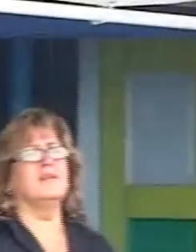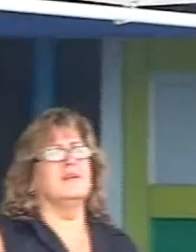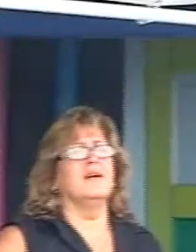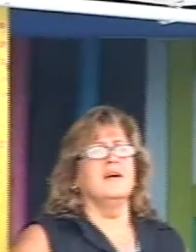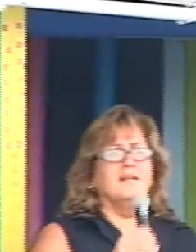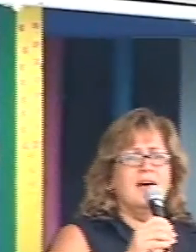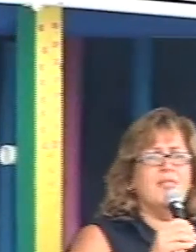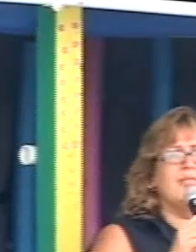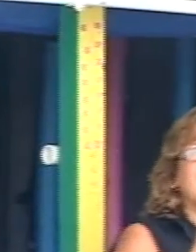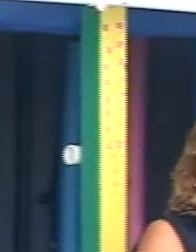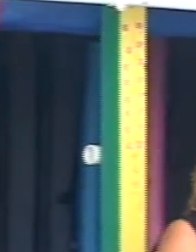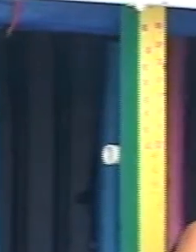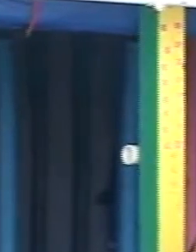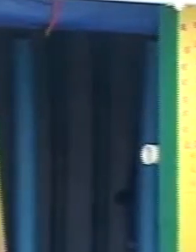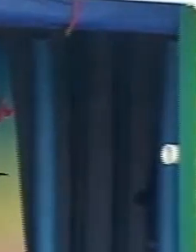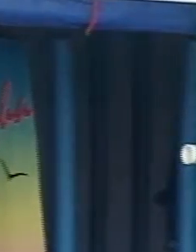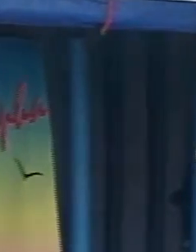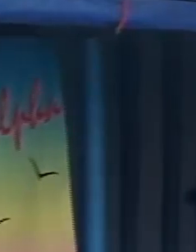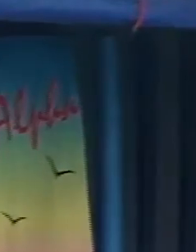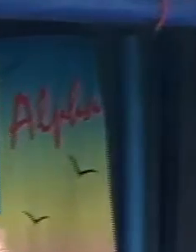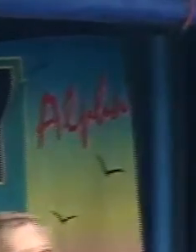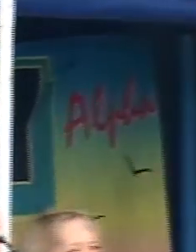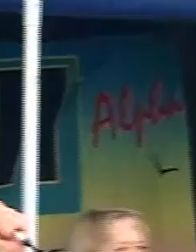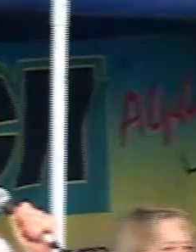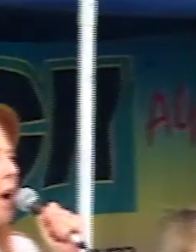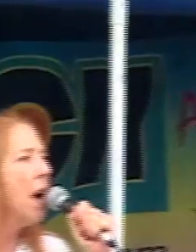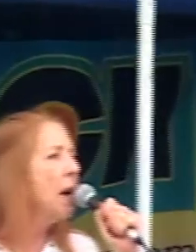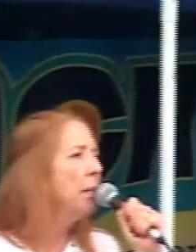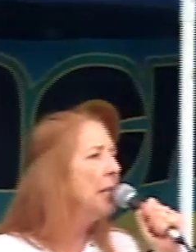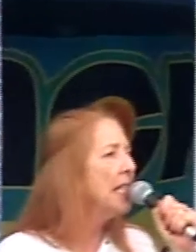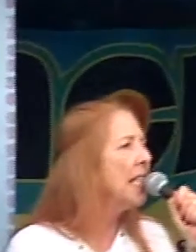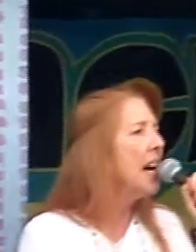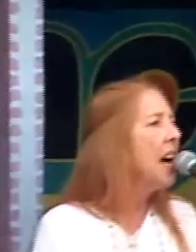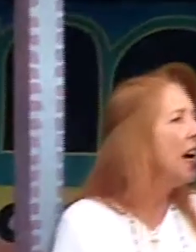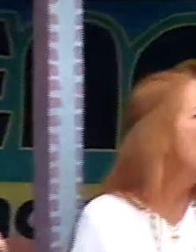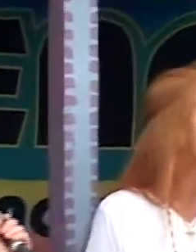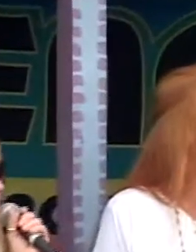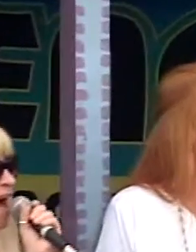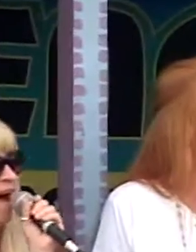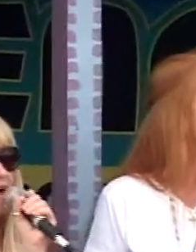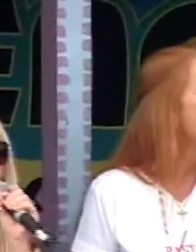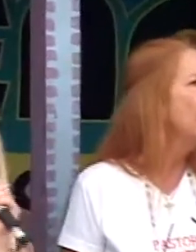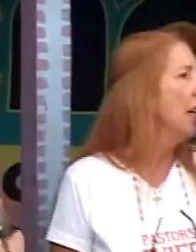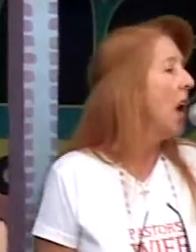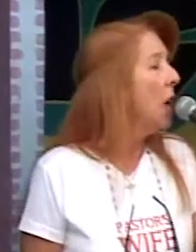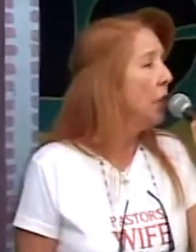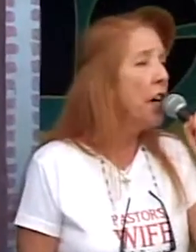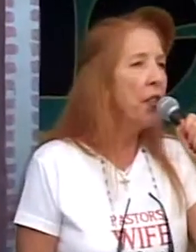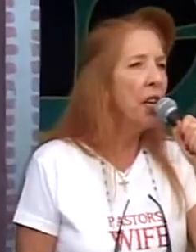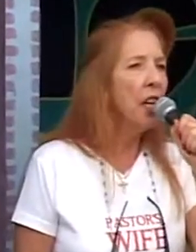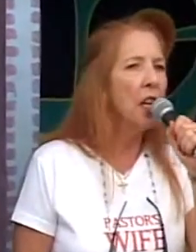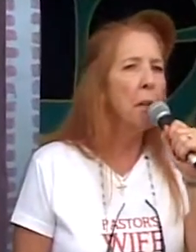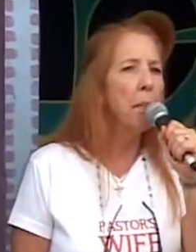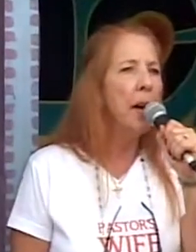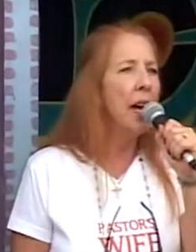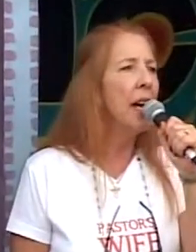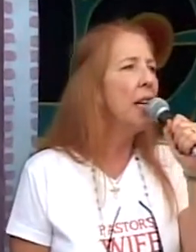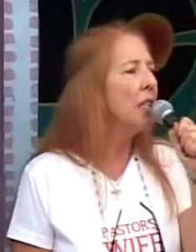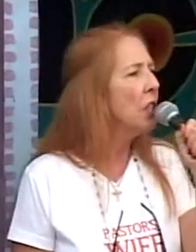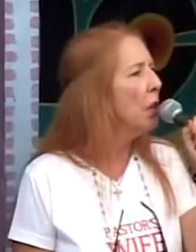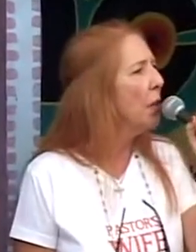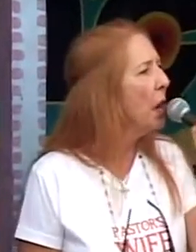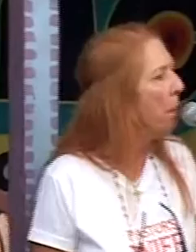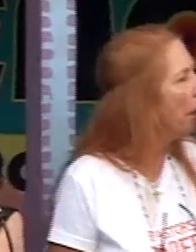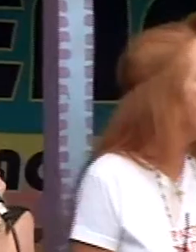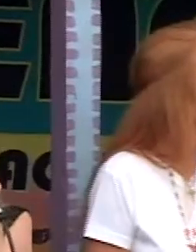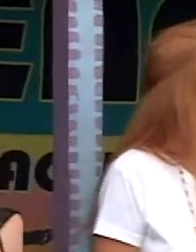have. No, nothing compares to the promise I have. Oh, nothing